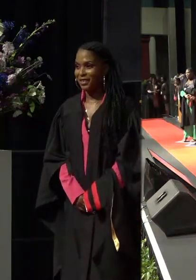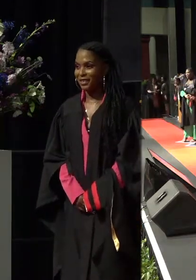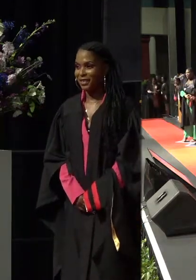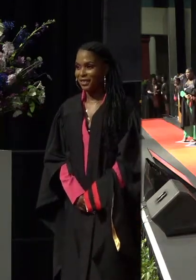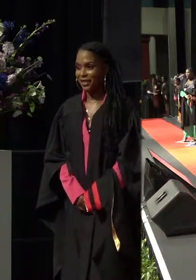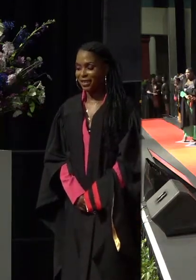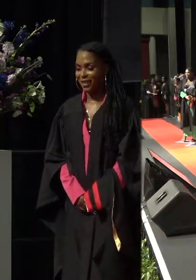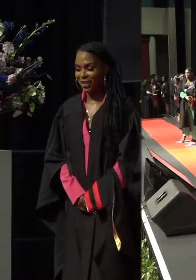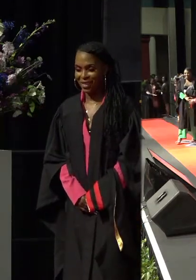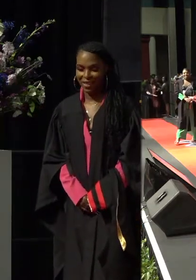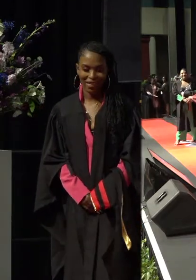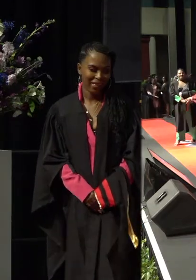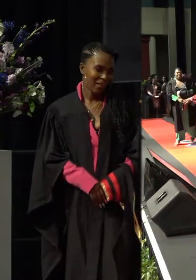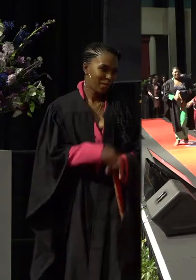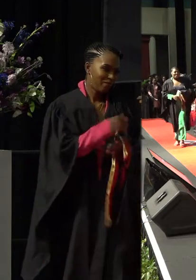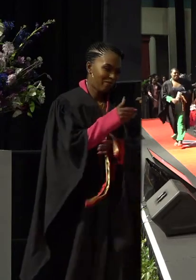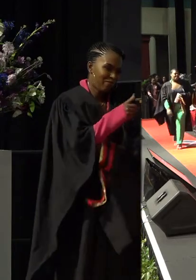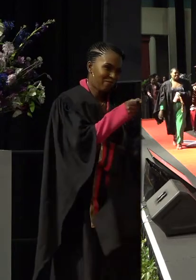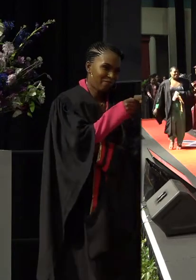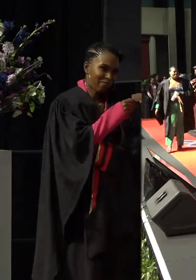Khanyisile Mtungwa.